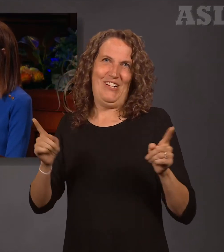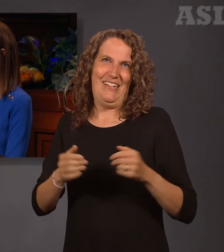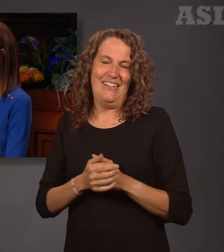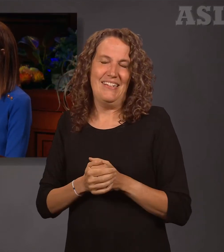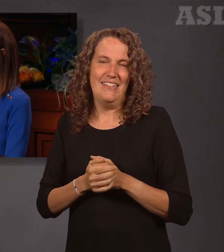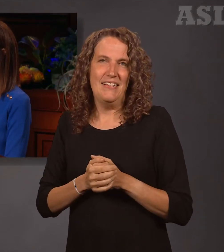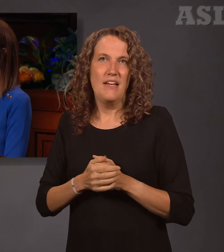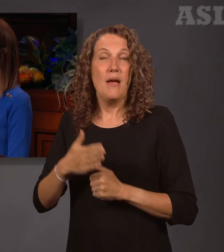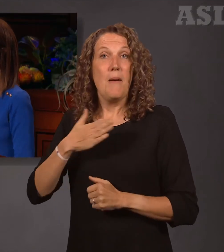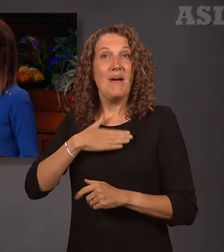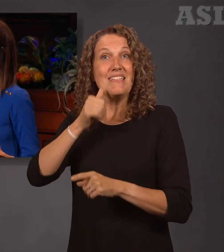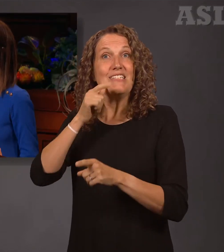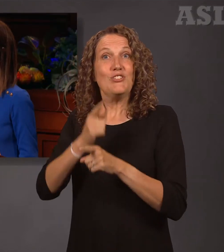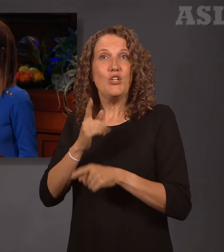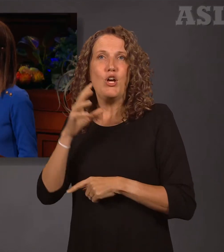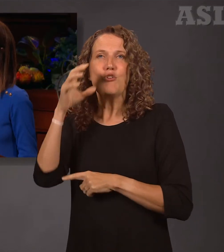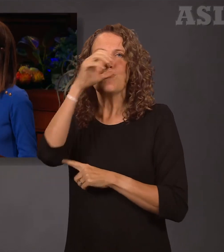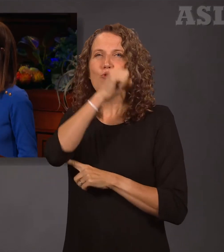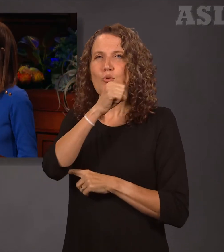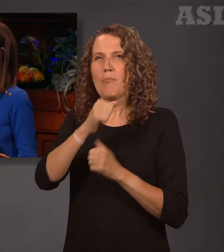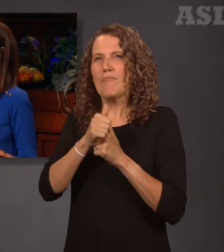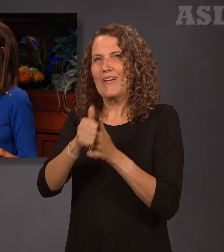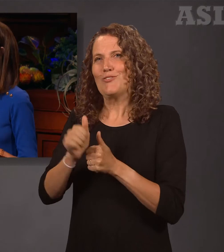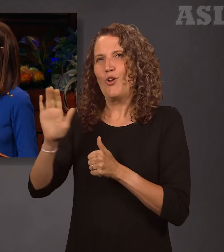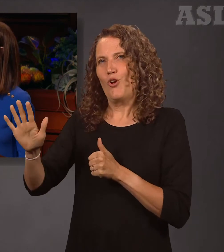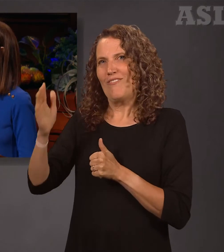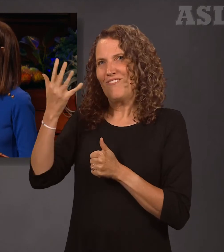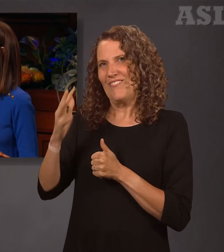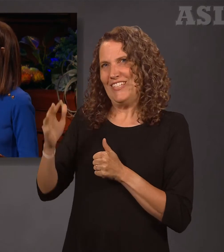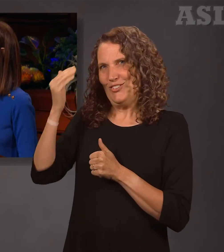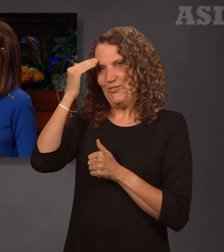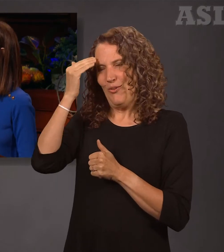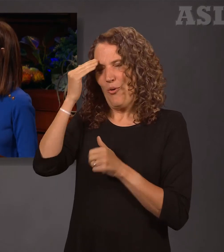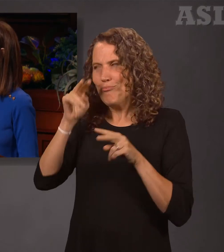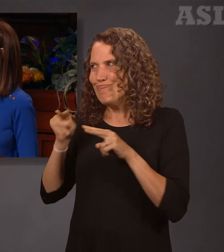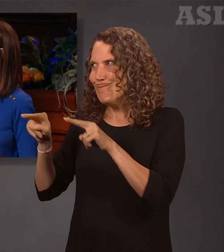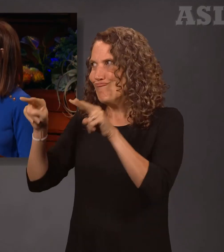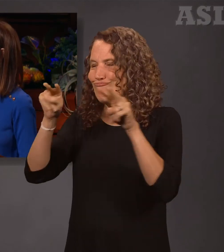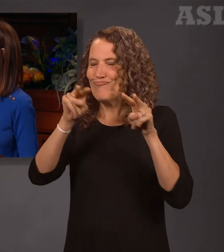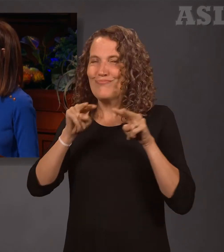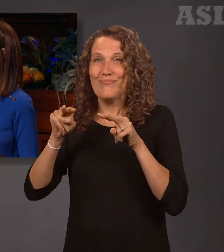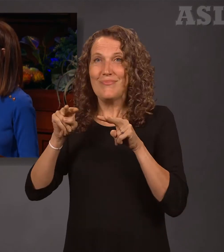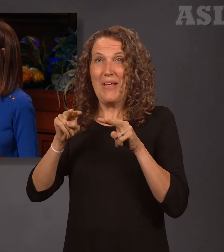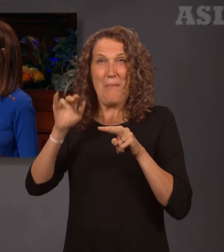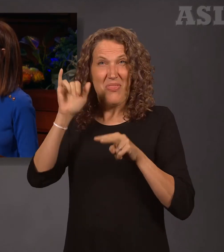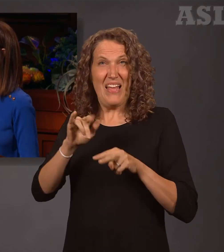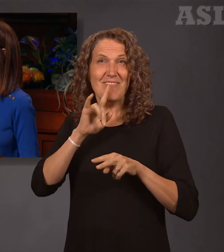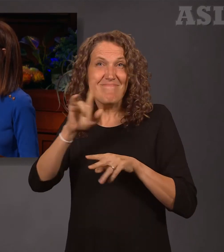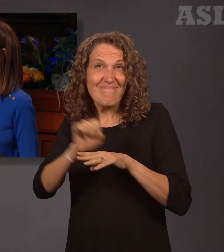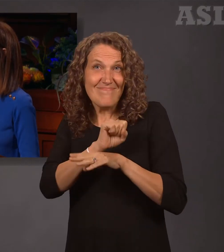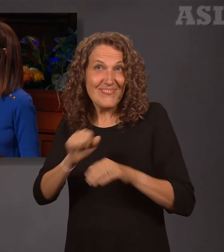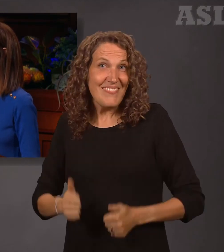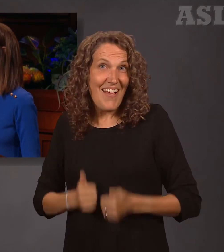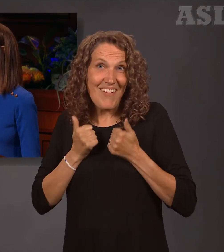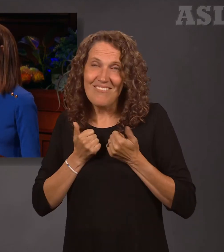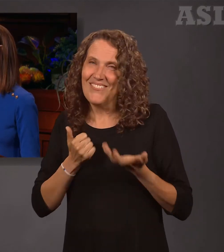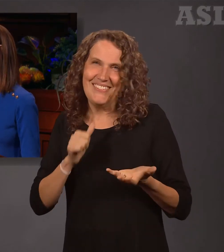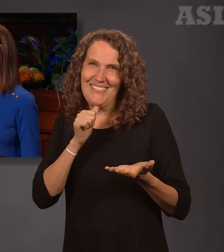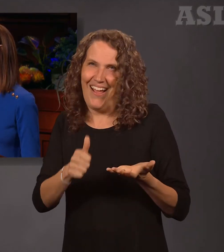sister made an assumption based on what she saw but it wasn't a reflection of the way things actually were